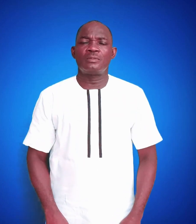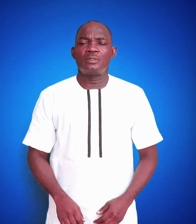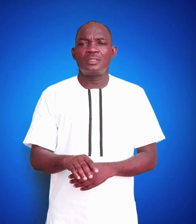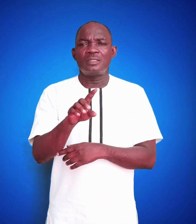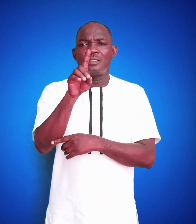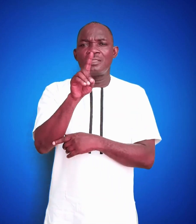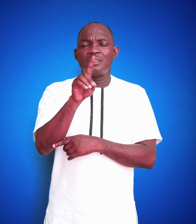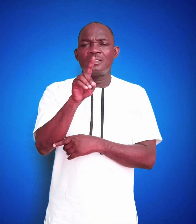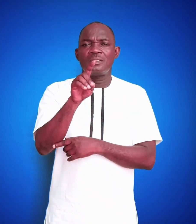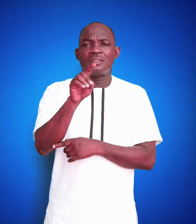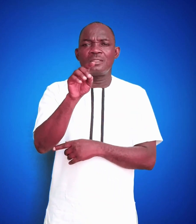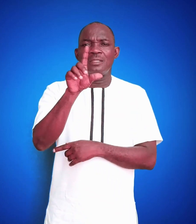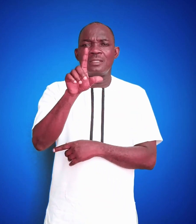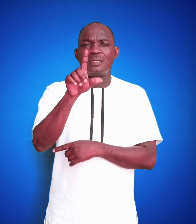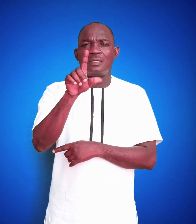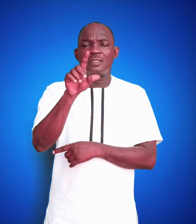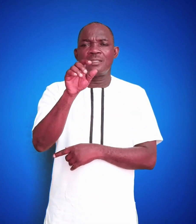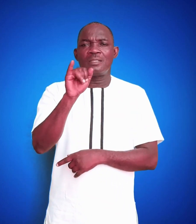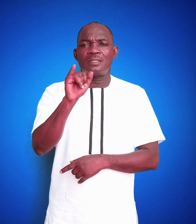DLIC,